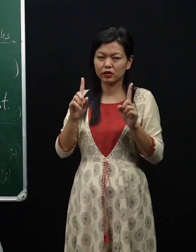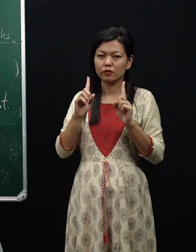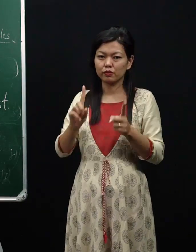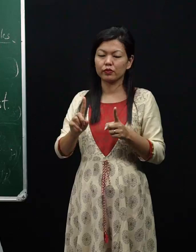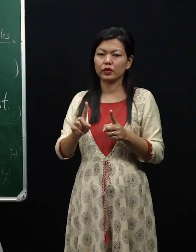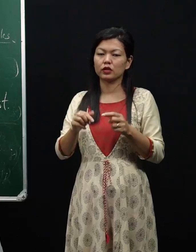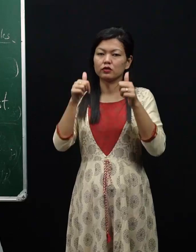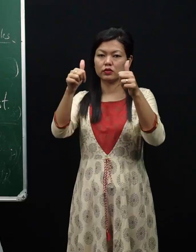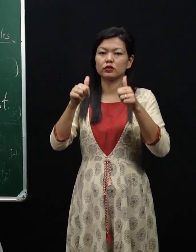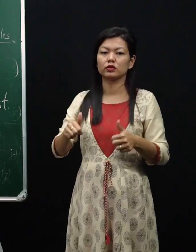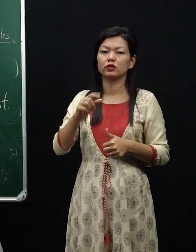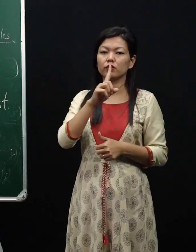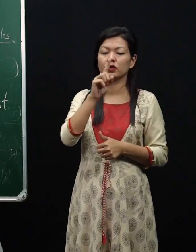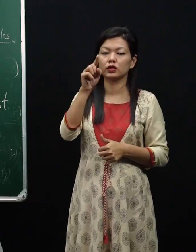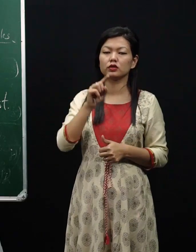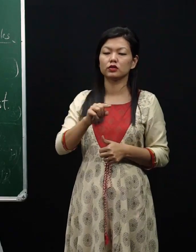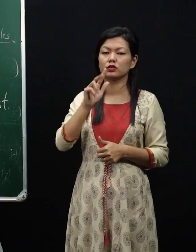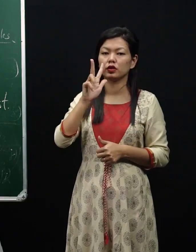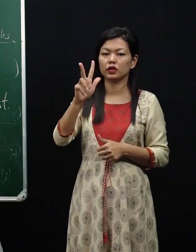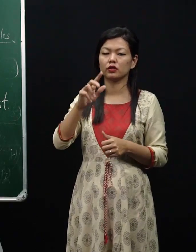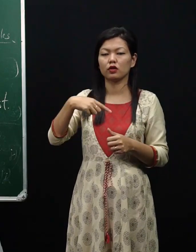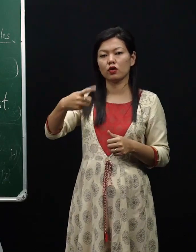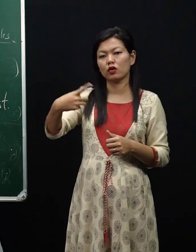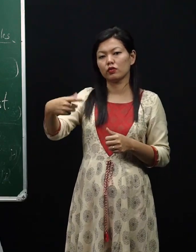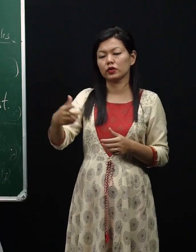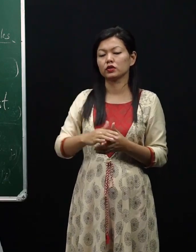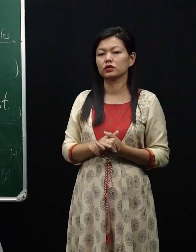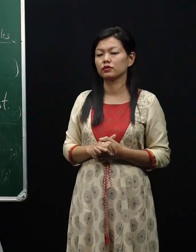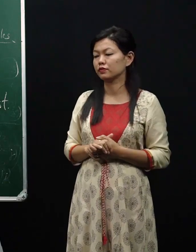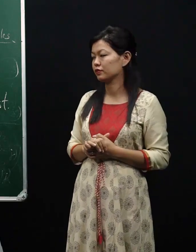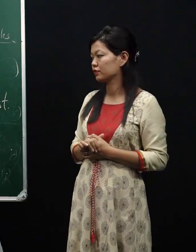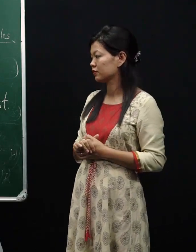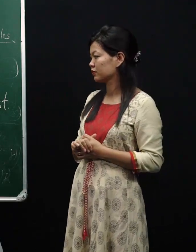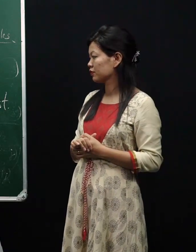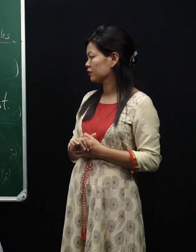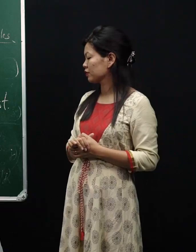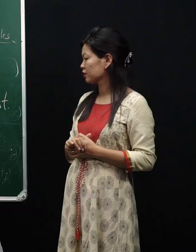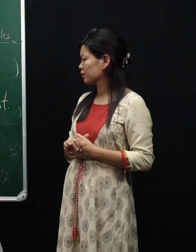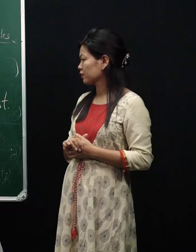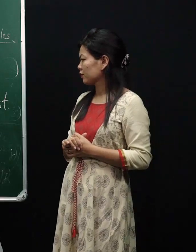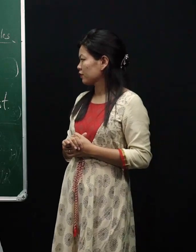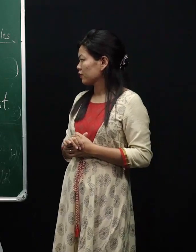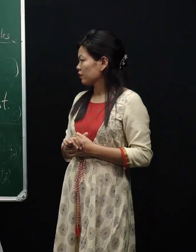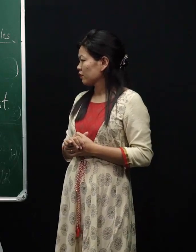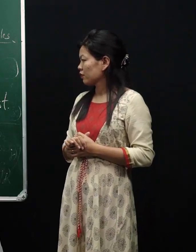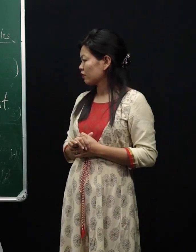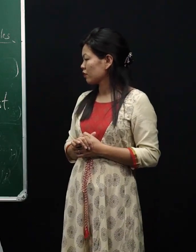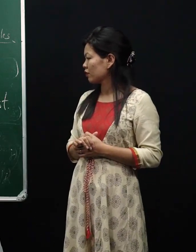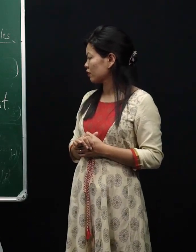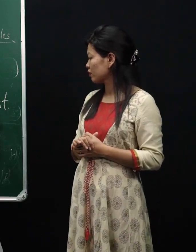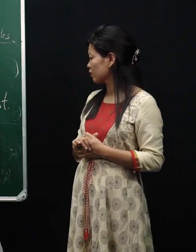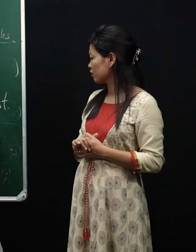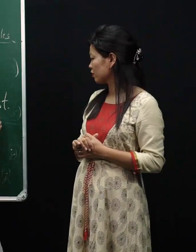1:8 for hydrogen, for in case of water. Clear? But this, even for other compounds, let's